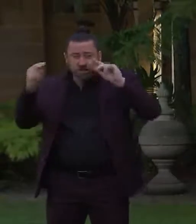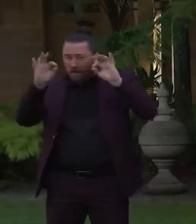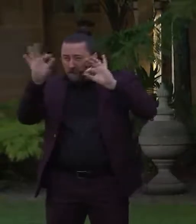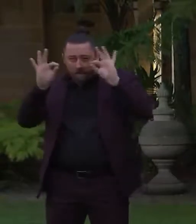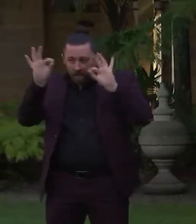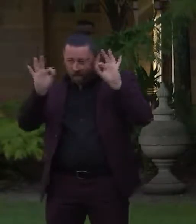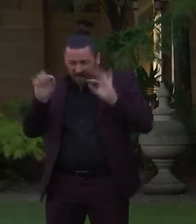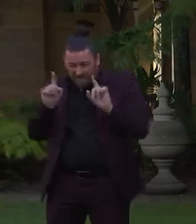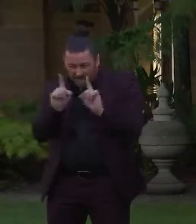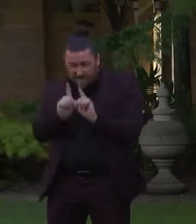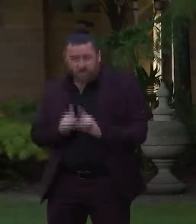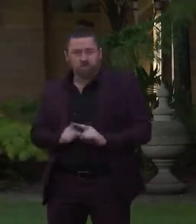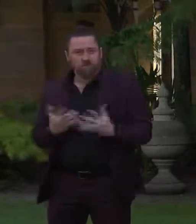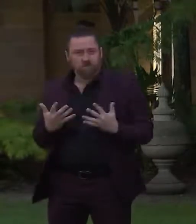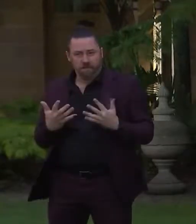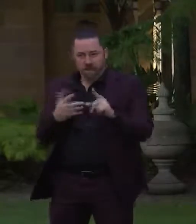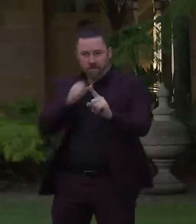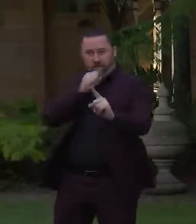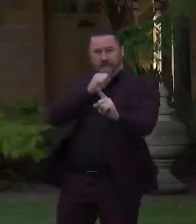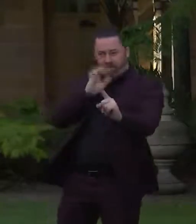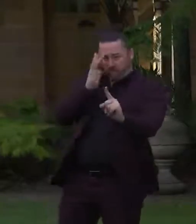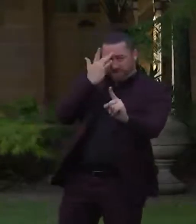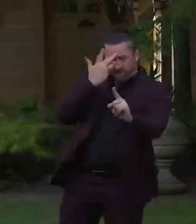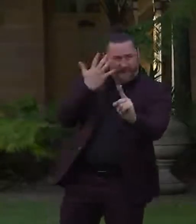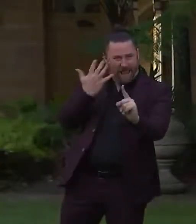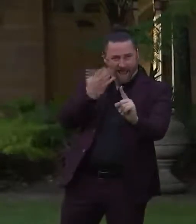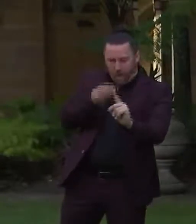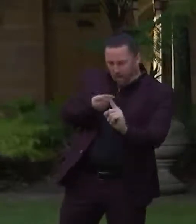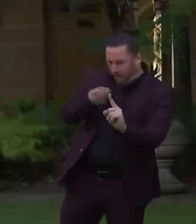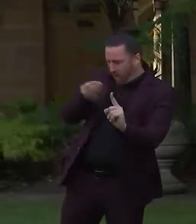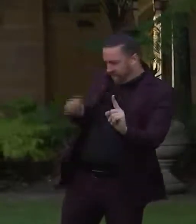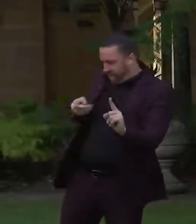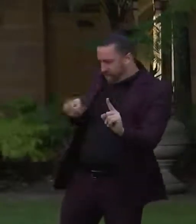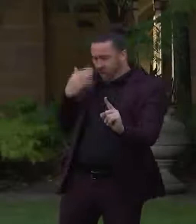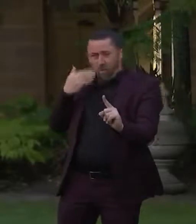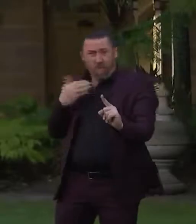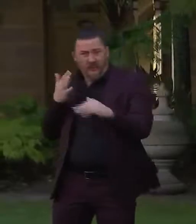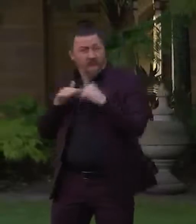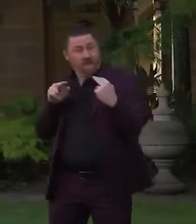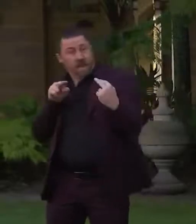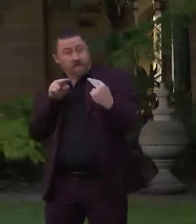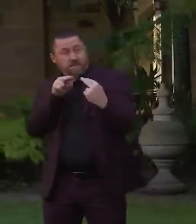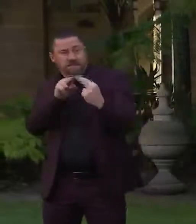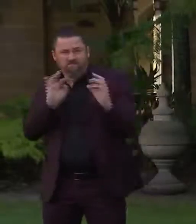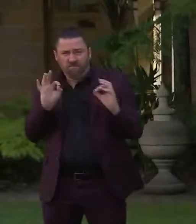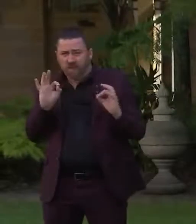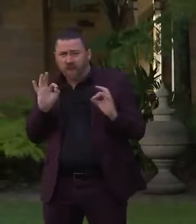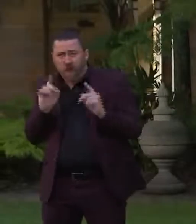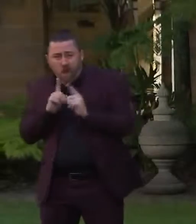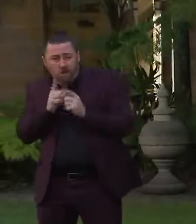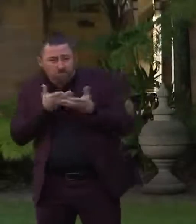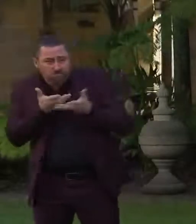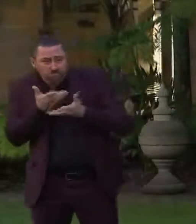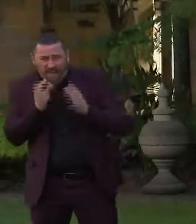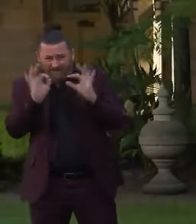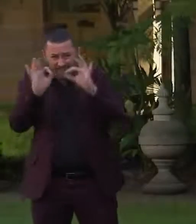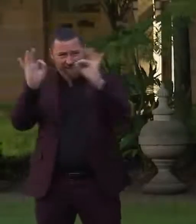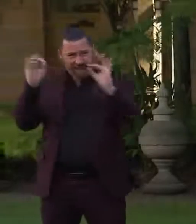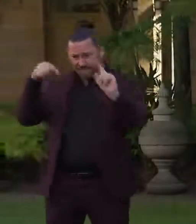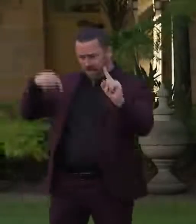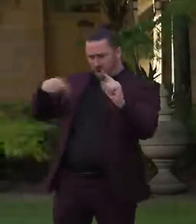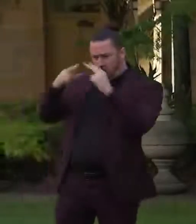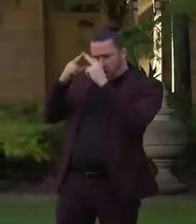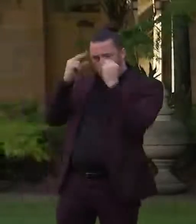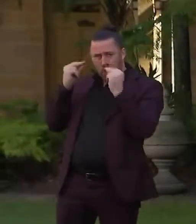that patient to her, but she wasn't directly caring for that patient. She didn't have direct interaction, which